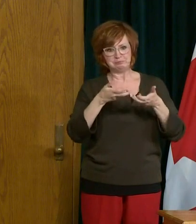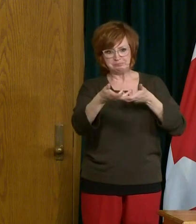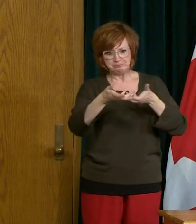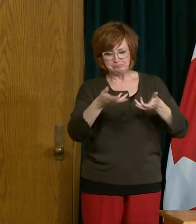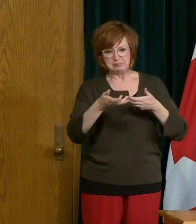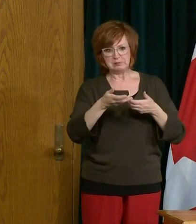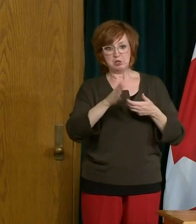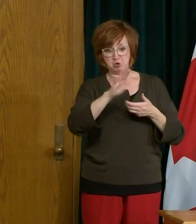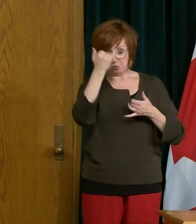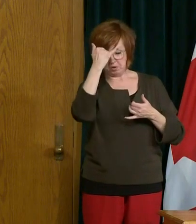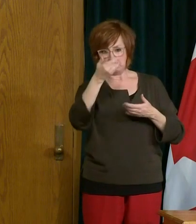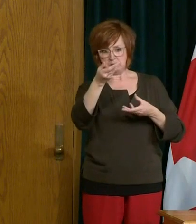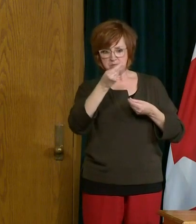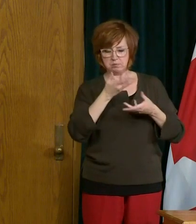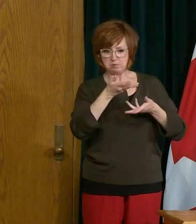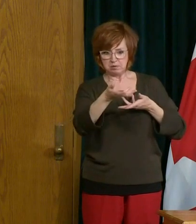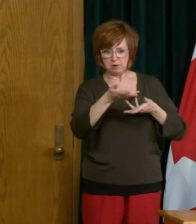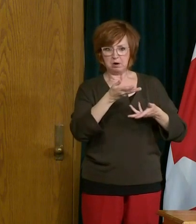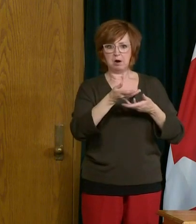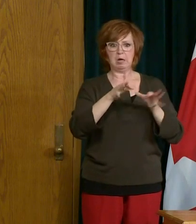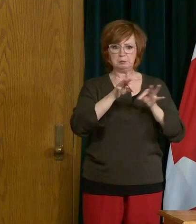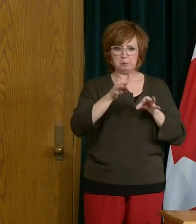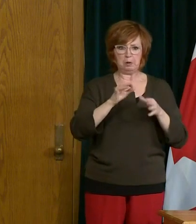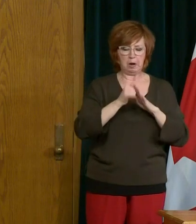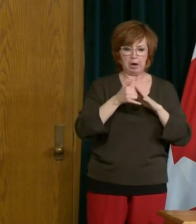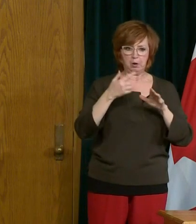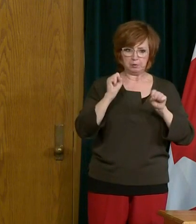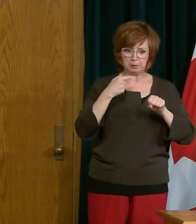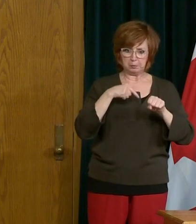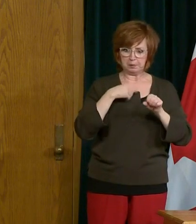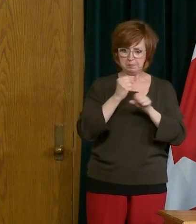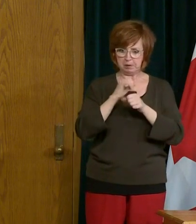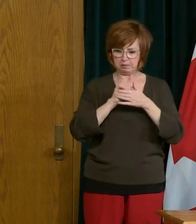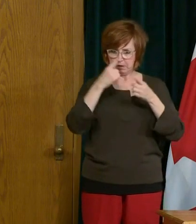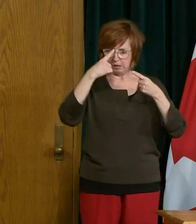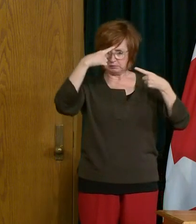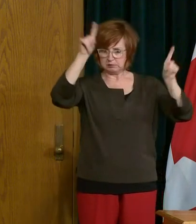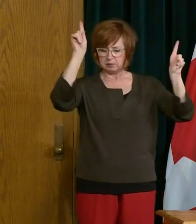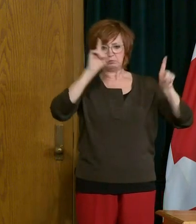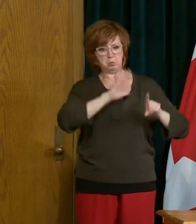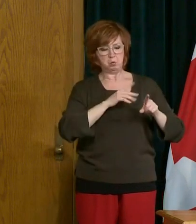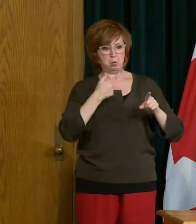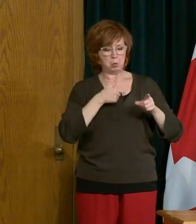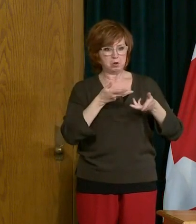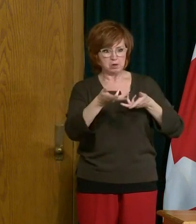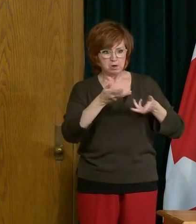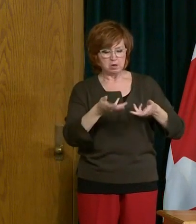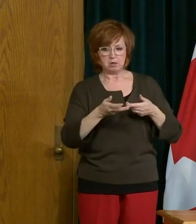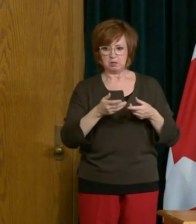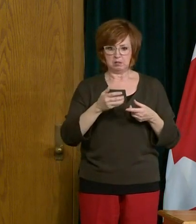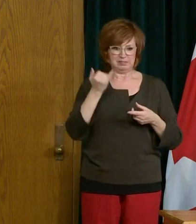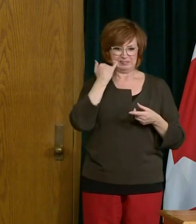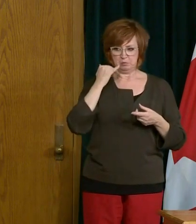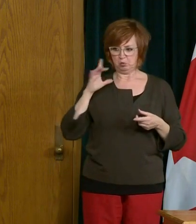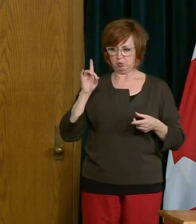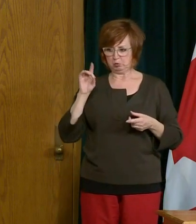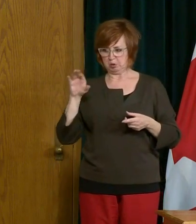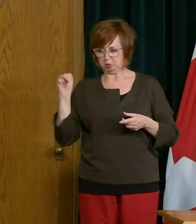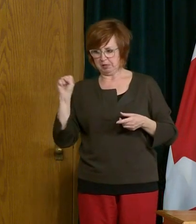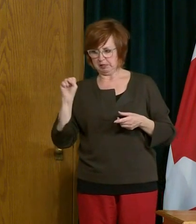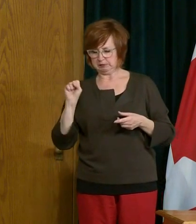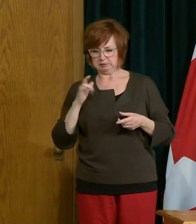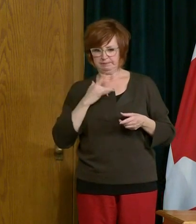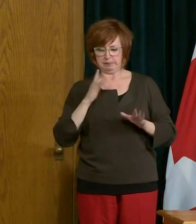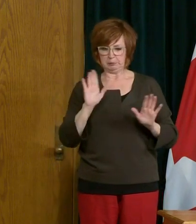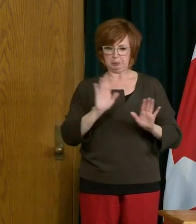If these services can be offered and offered safely, we're going to have a look at that. If we don't feel, or Dr. Shahab and his team don't feel that they can be